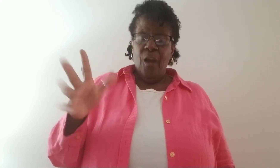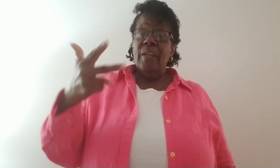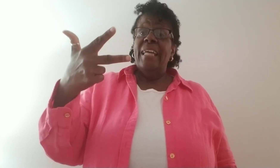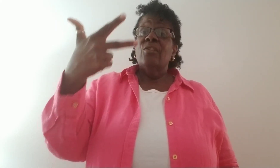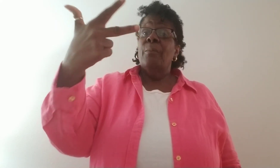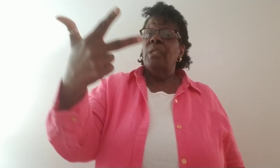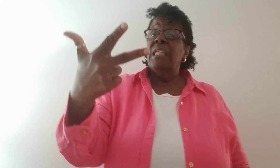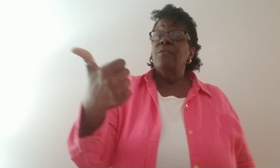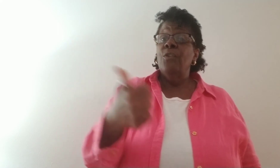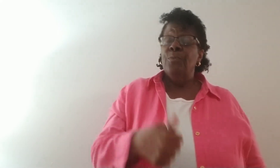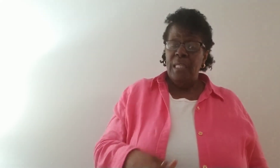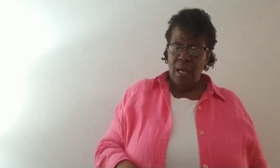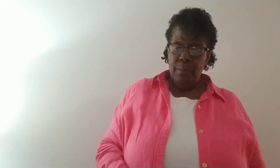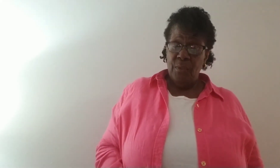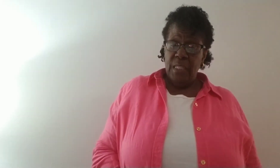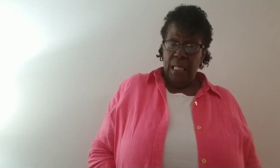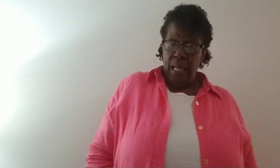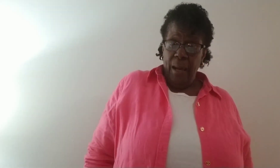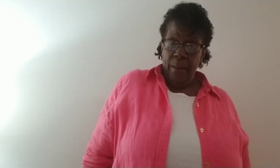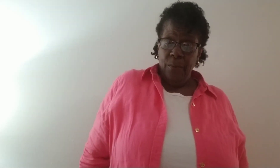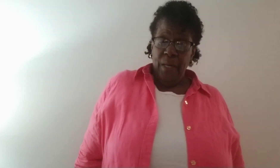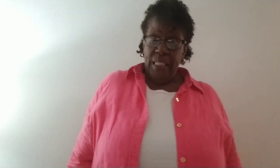'Kay, so I'm going to give you three numbers. Ready?